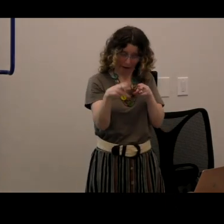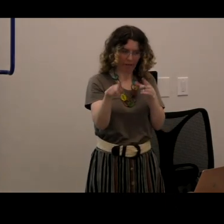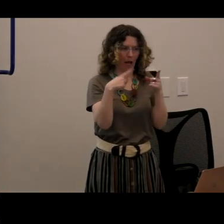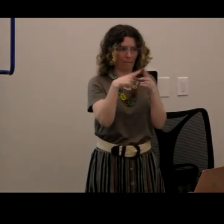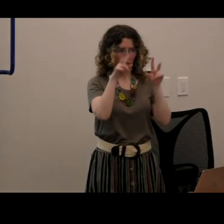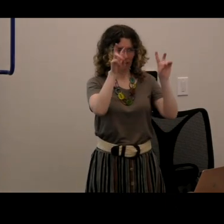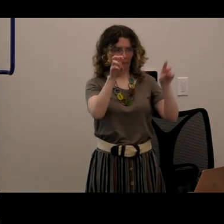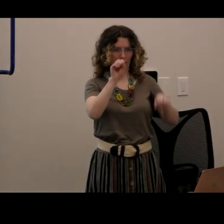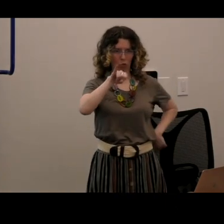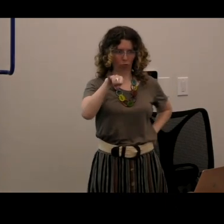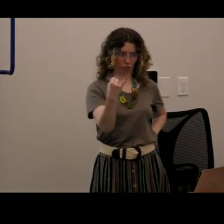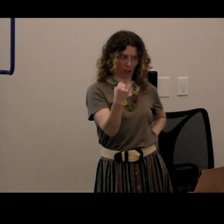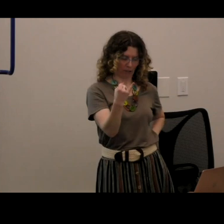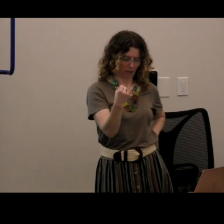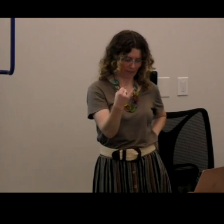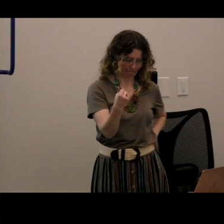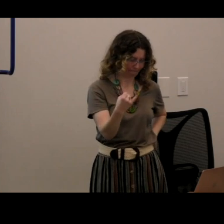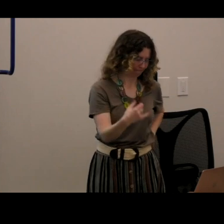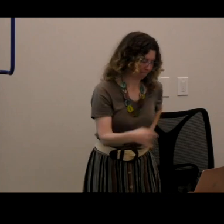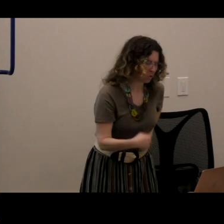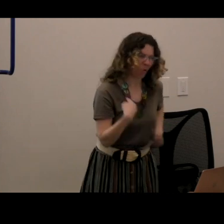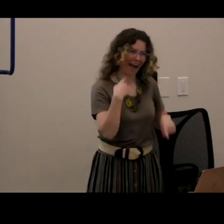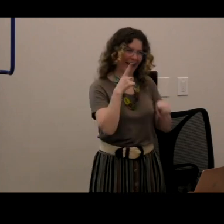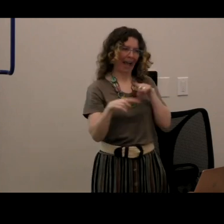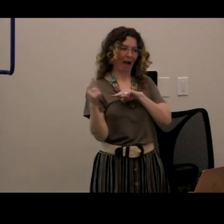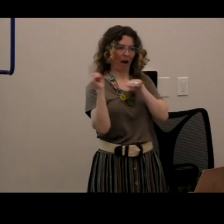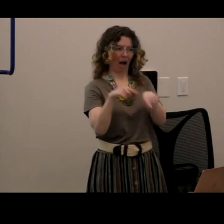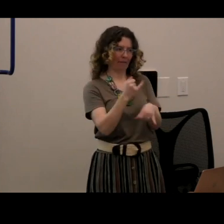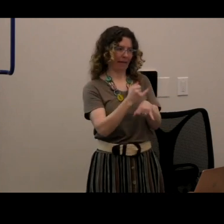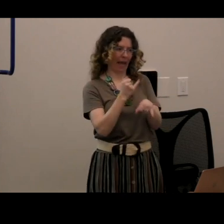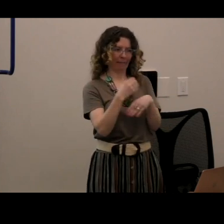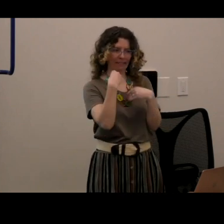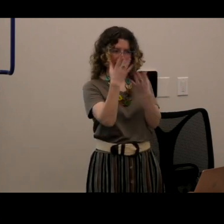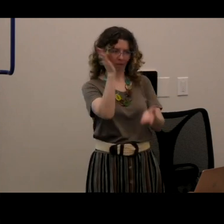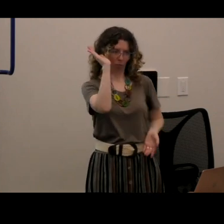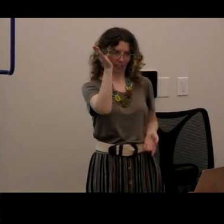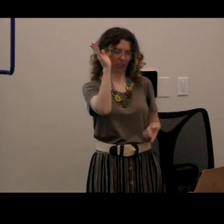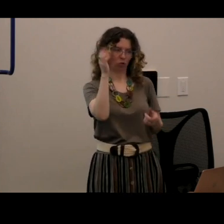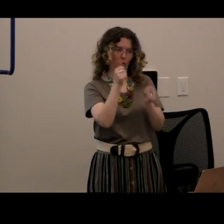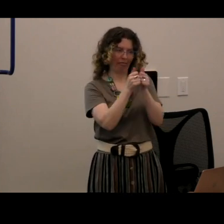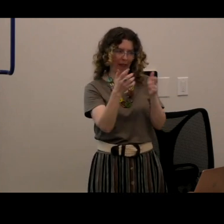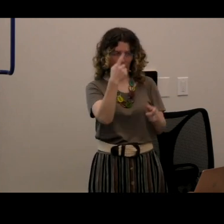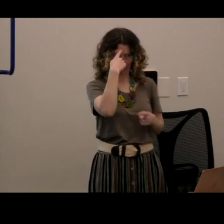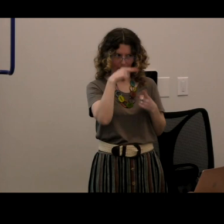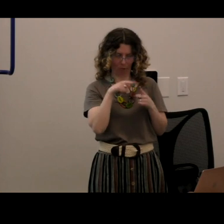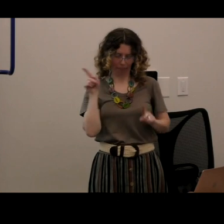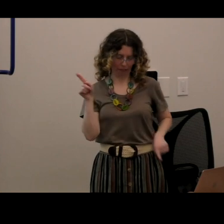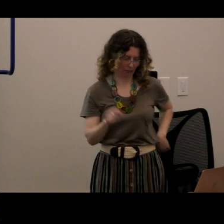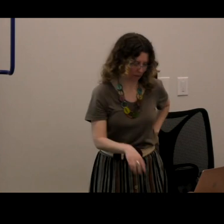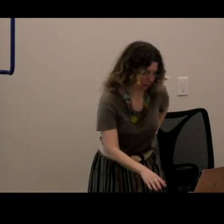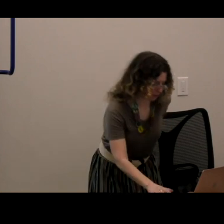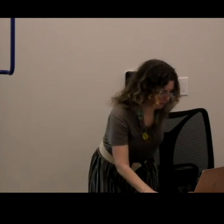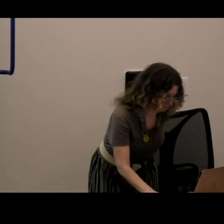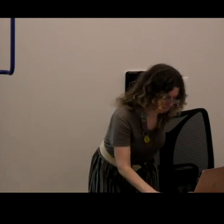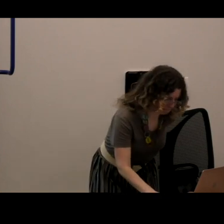So now I'm going to touch very briefly on the topic of social justice. Can't come to campus and give a presentation without touching on